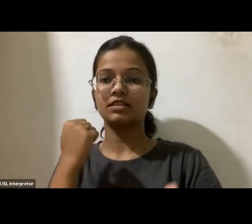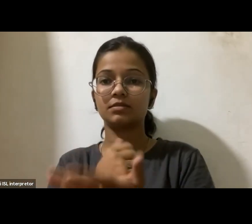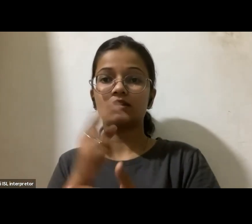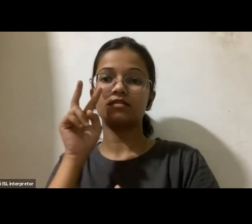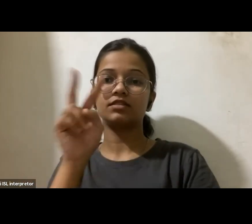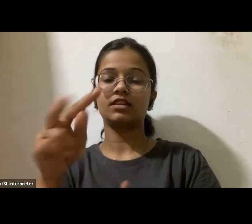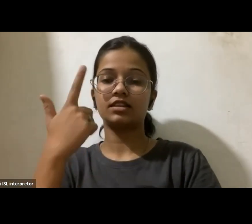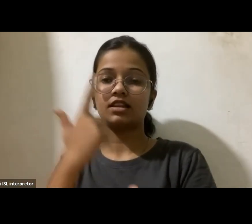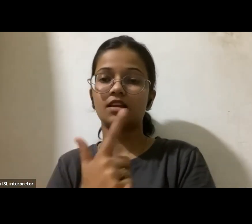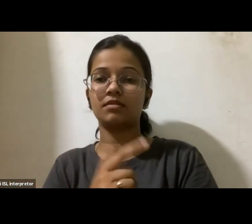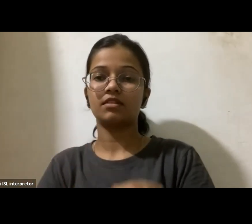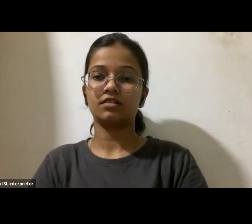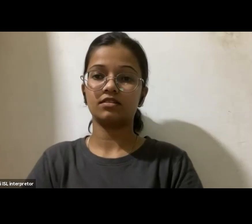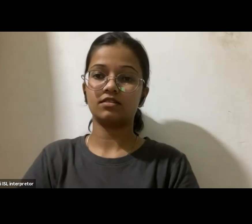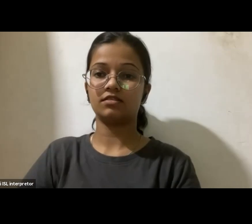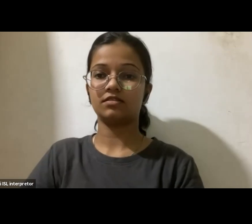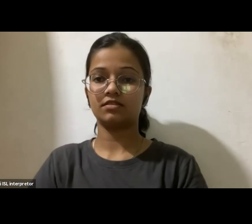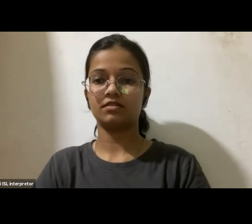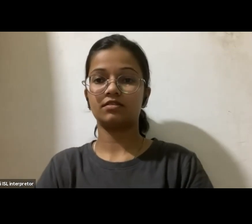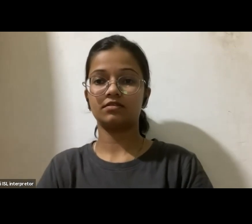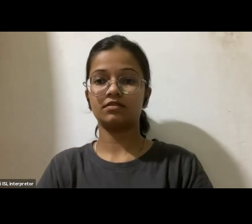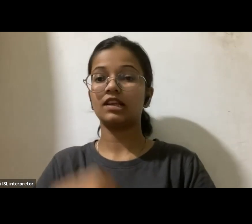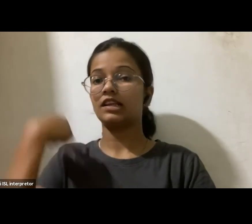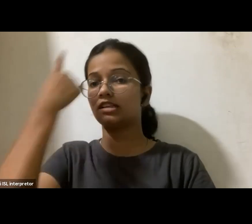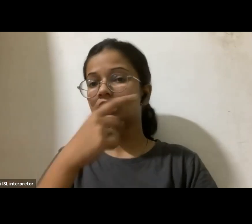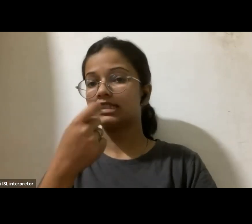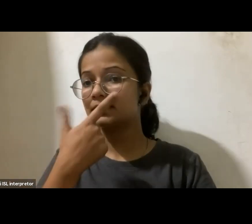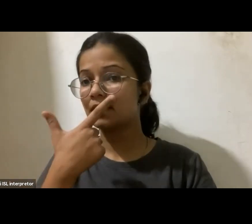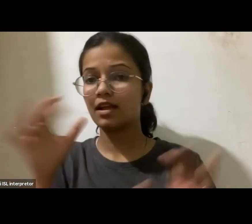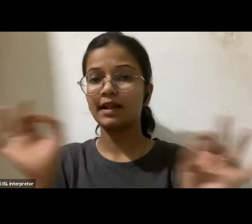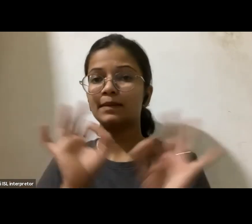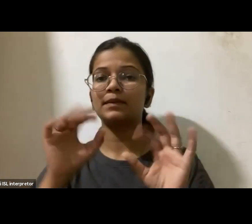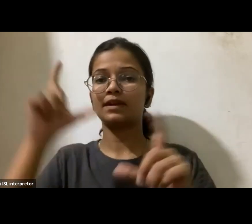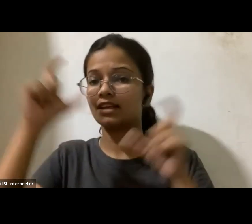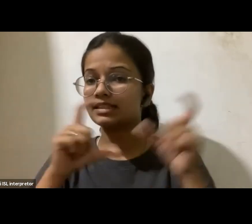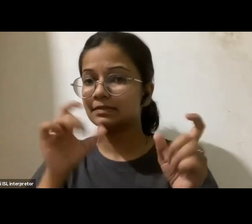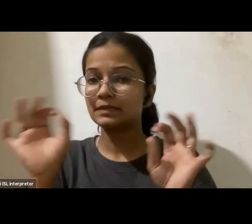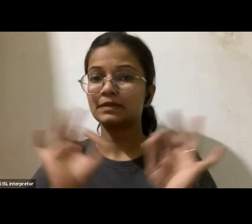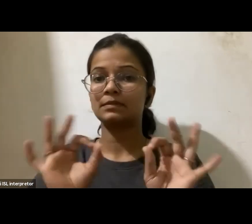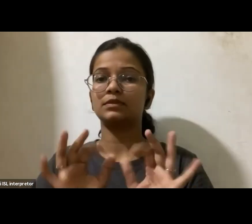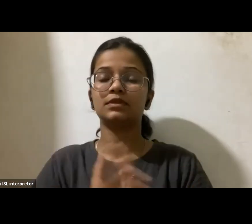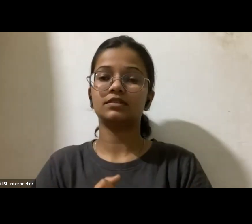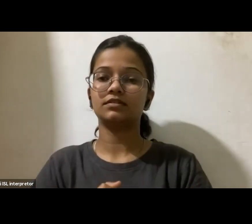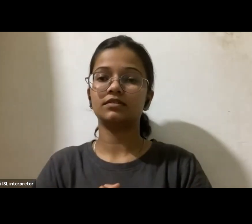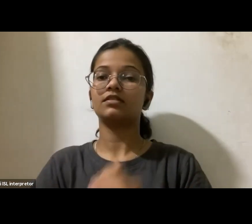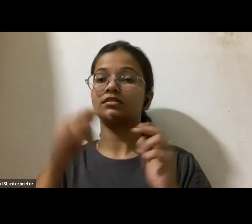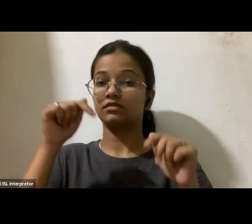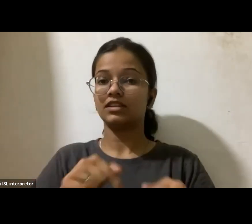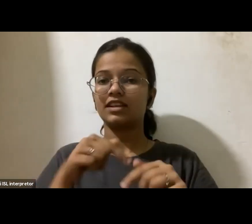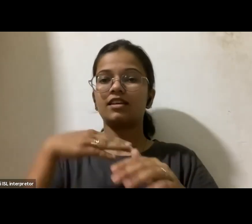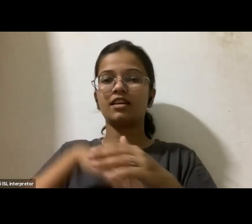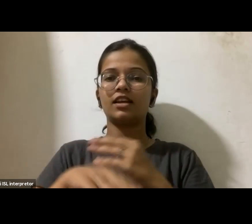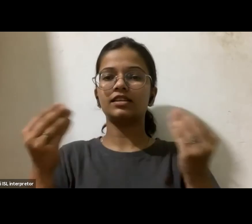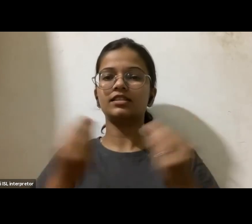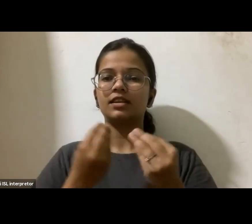camera. Sometimes not looking into the camera, no smile on the face, no expression of emotion. And this is something that